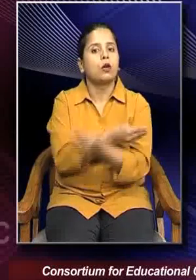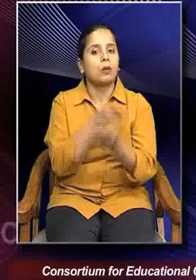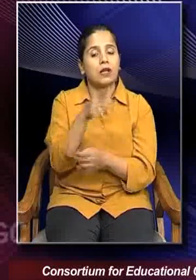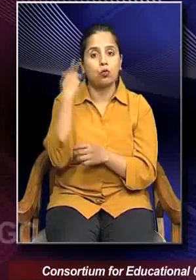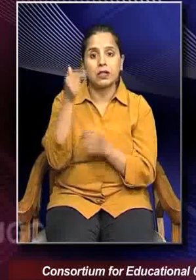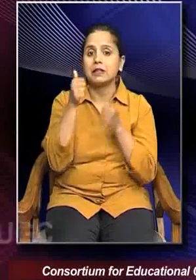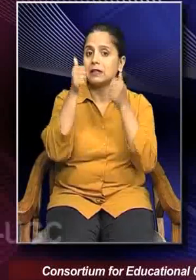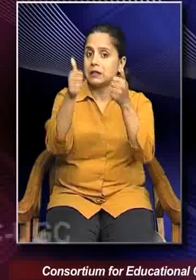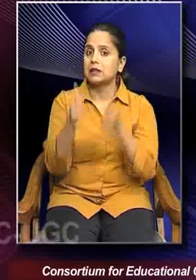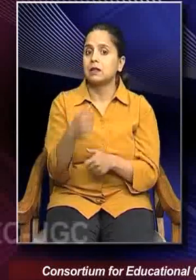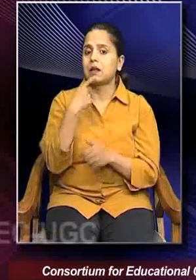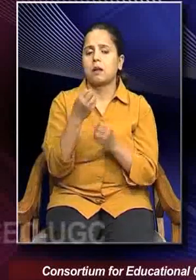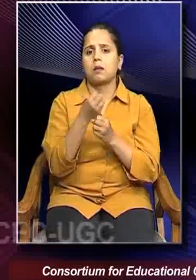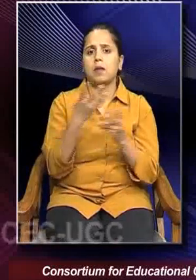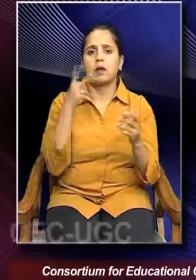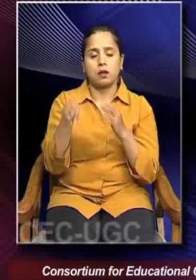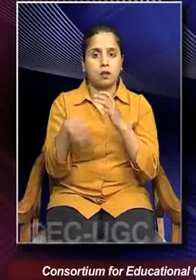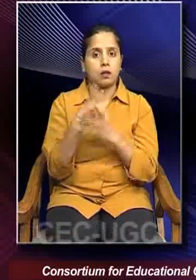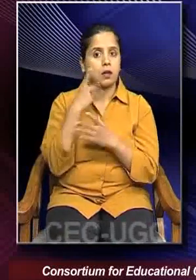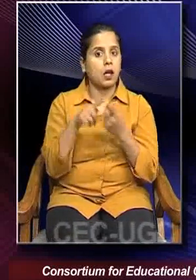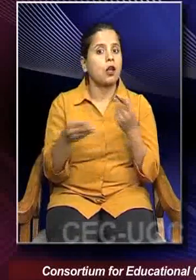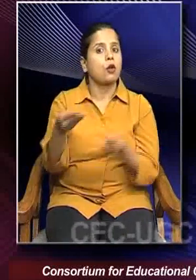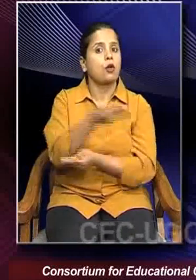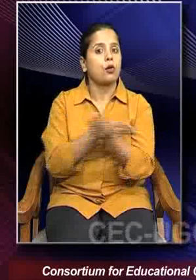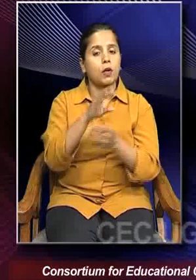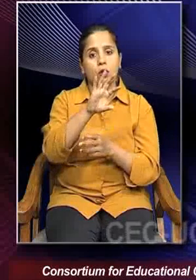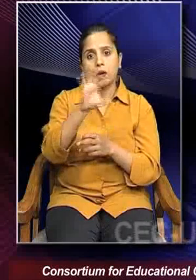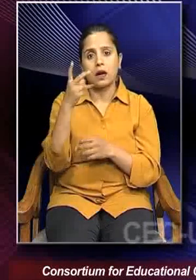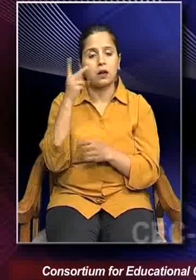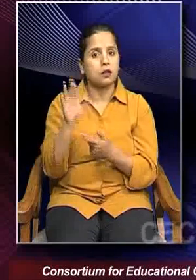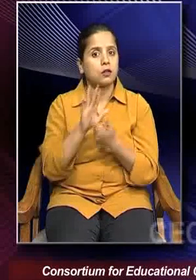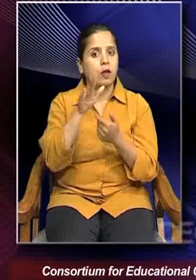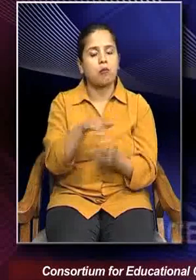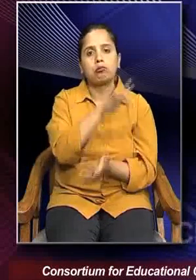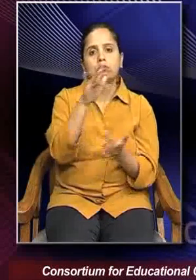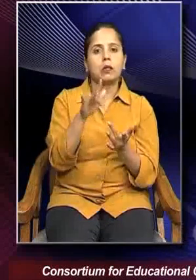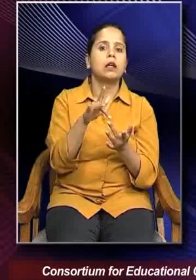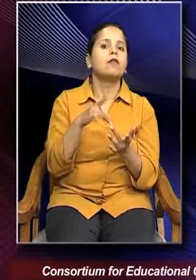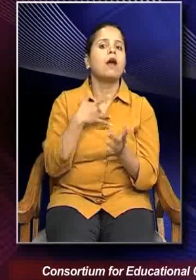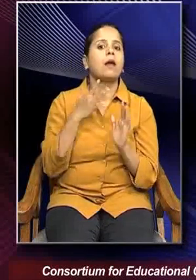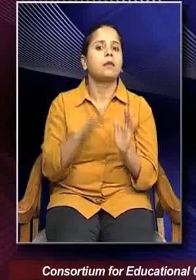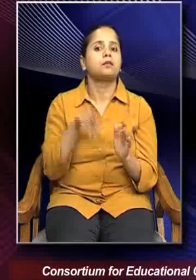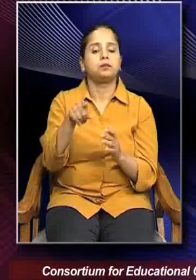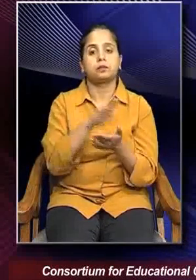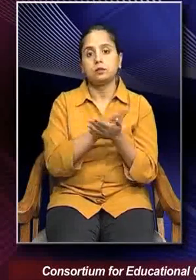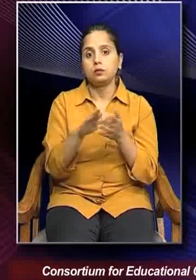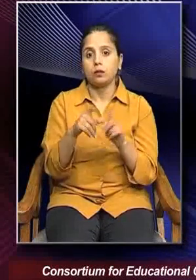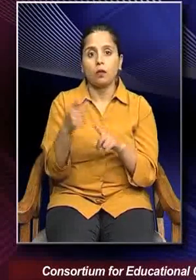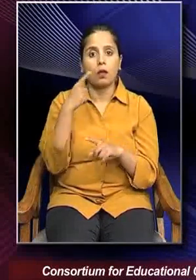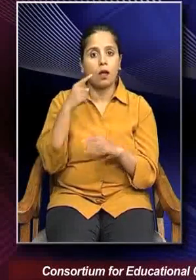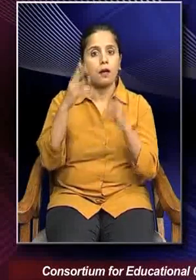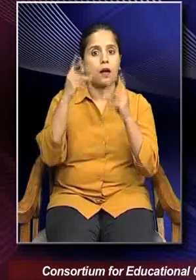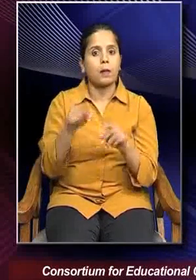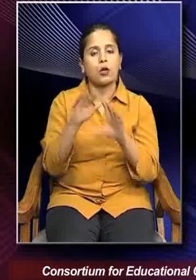the result is that most of these emerging economy countries, they stand in the middle of the HDI score at